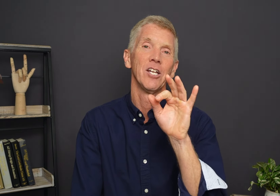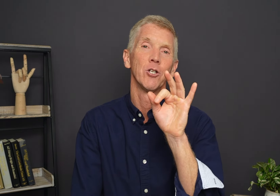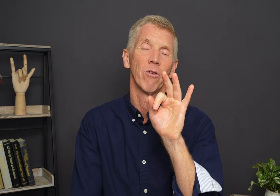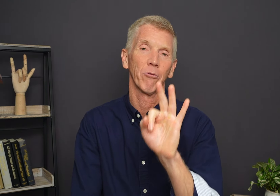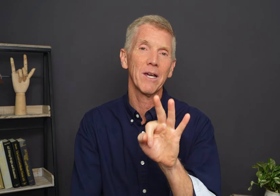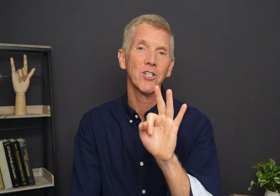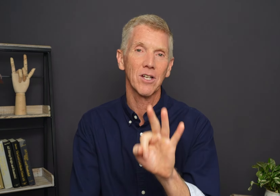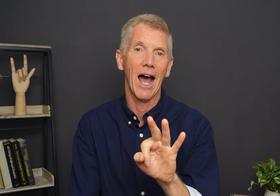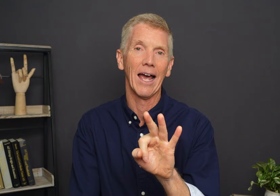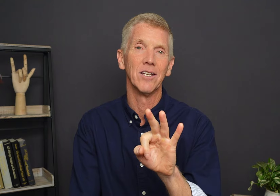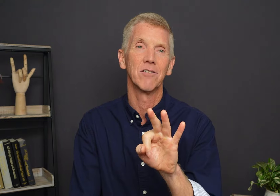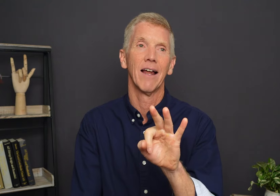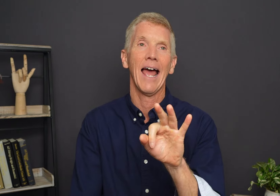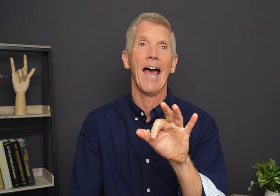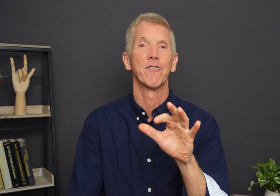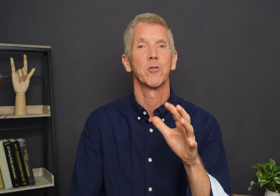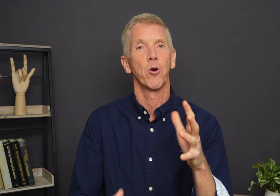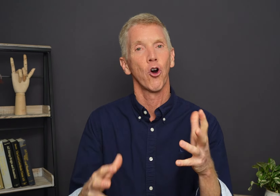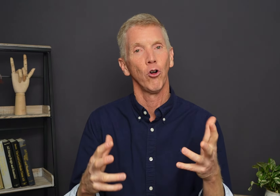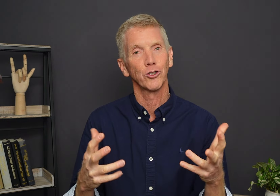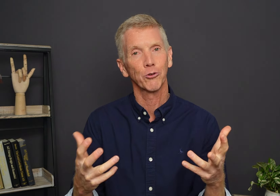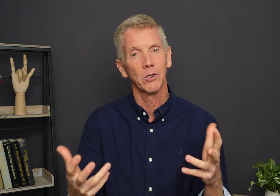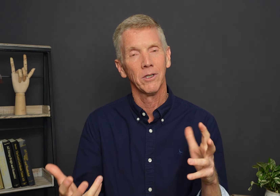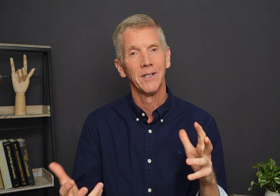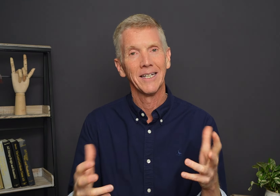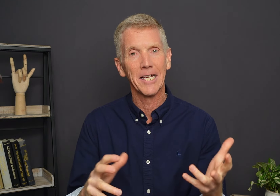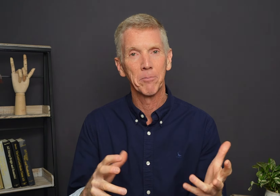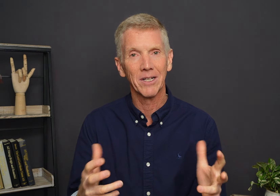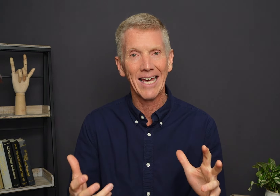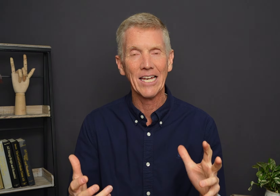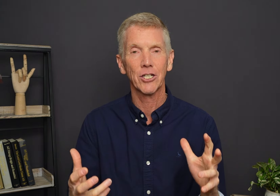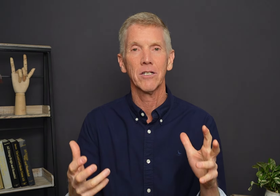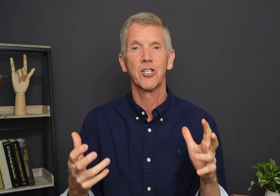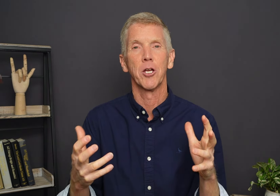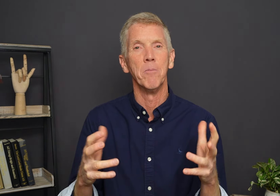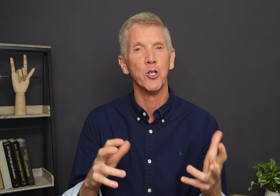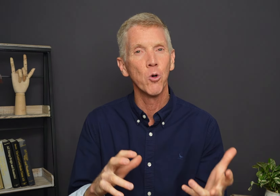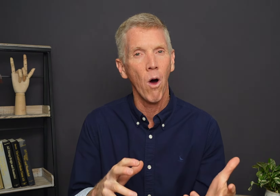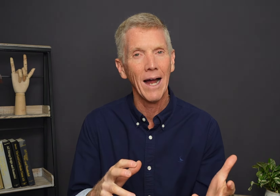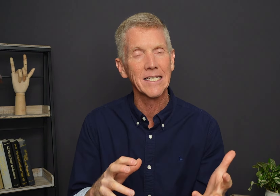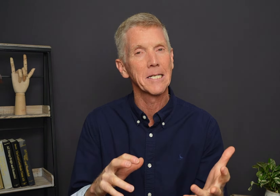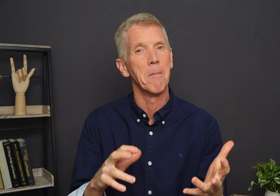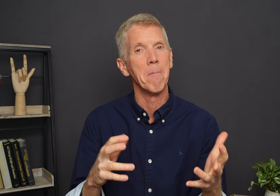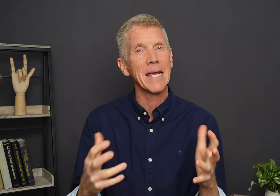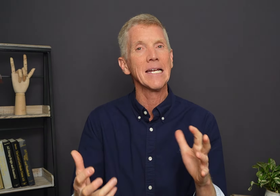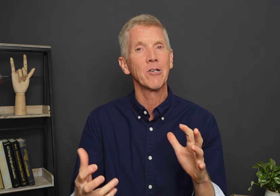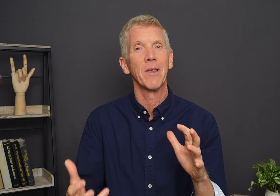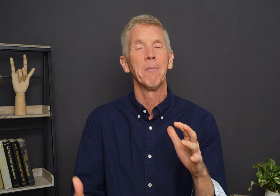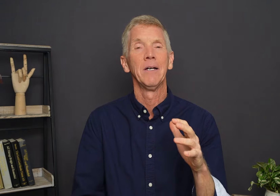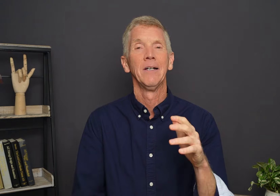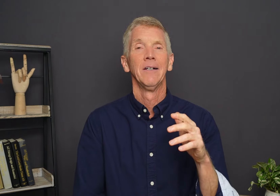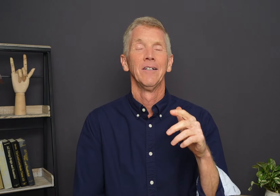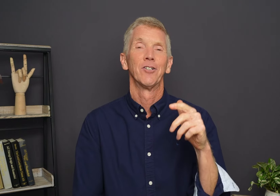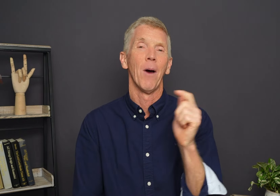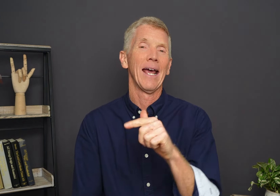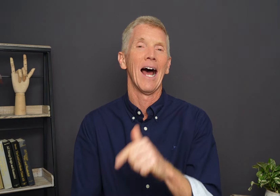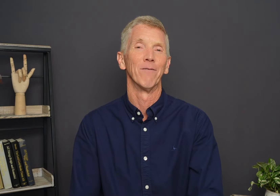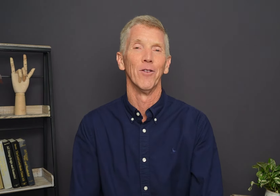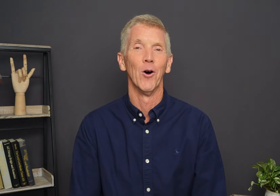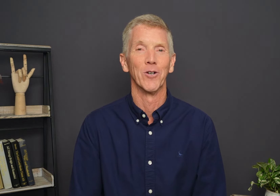you 3 signs that have some cultural implications, some nuance, some meaning to them. So hang on for those, all right?